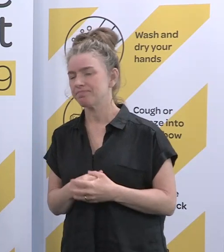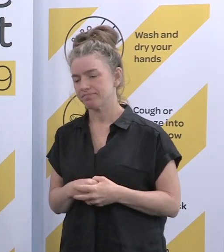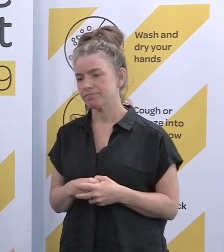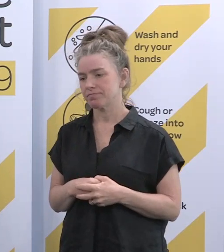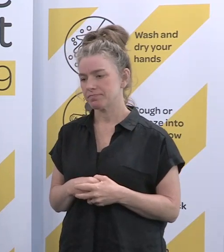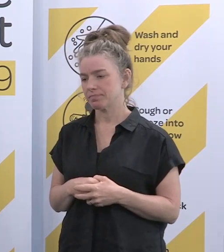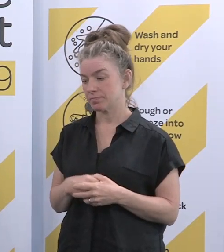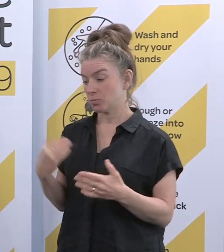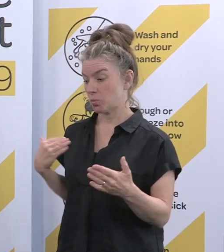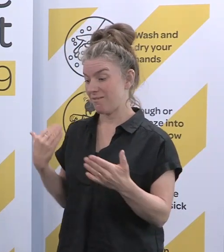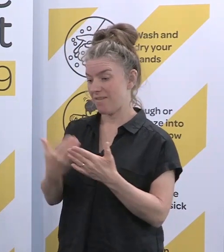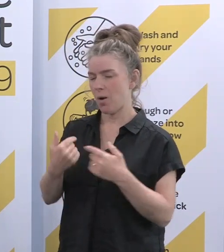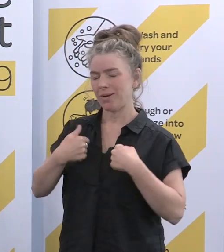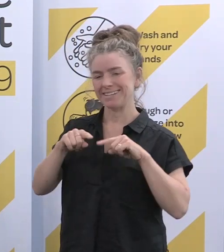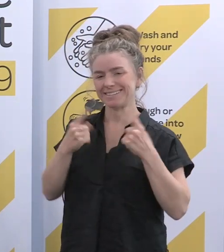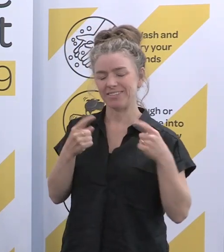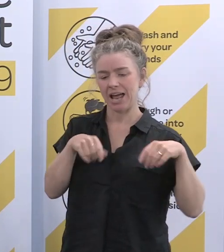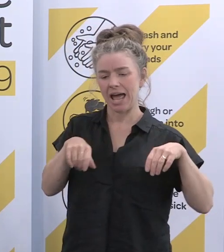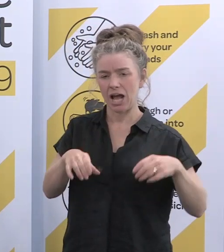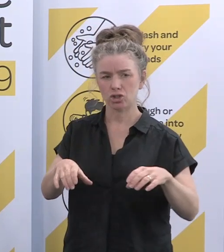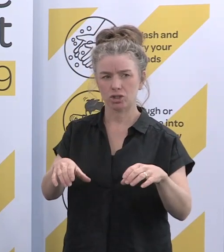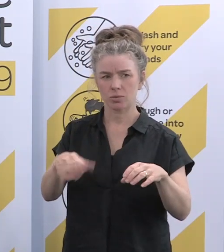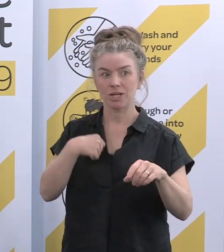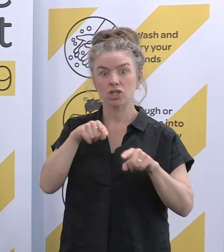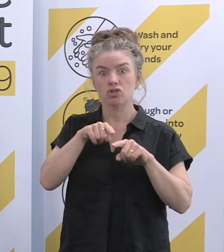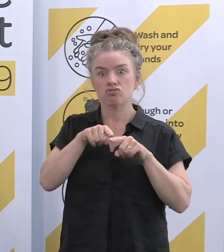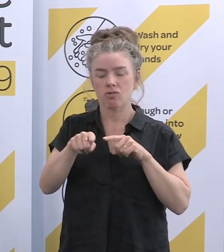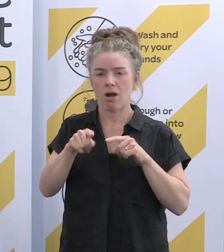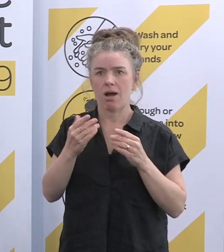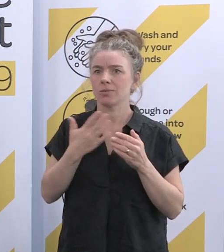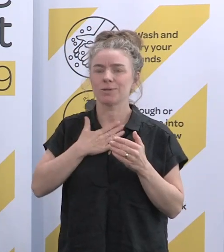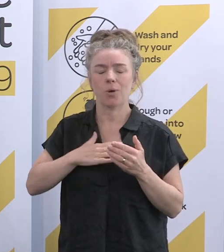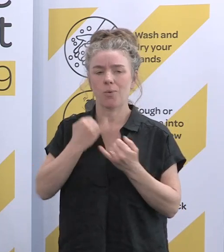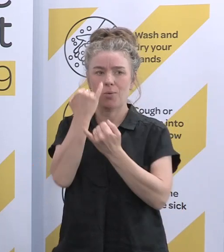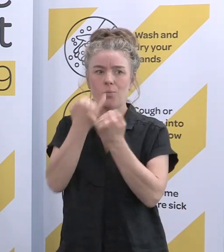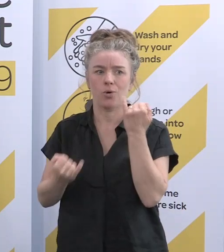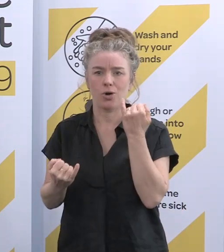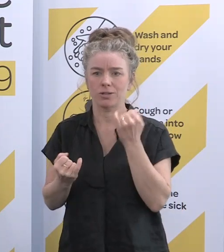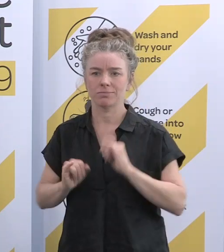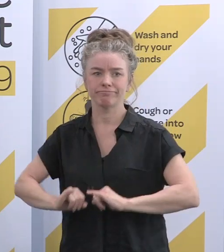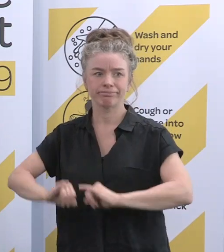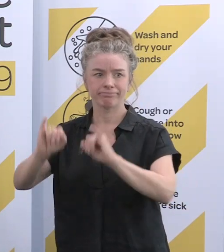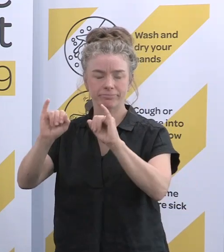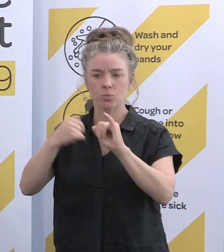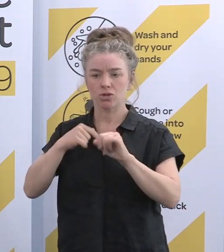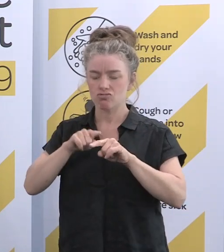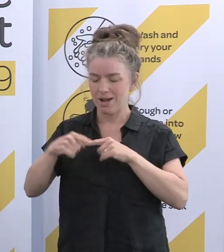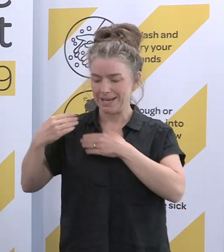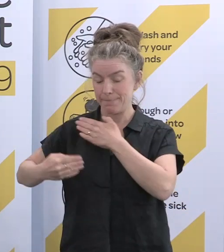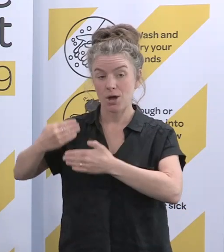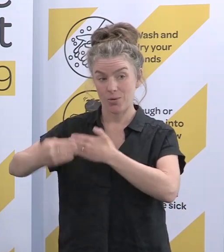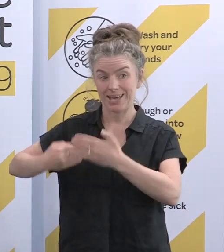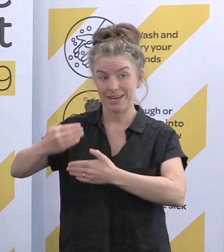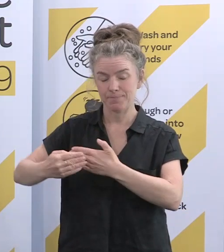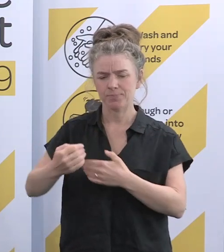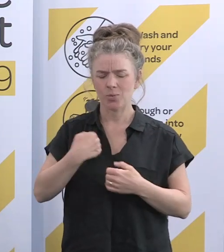we have taken to date is designed to avoid a worst case scenario, and so we will keep doing that. The second is we do have